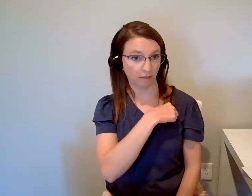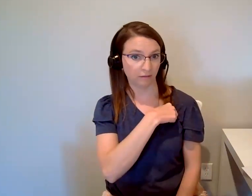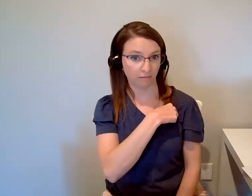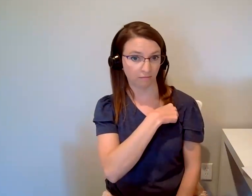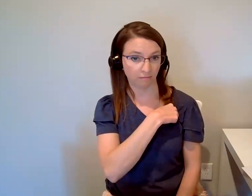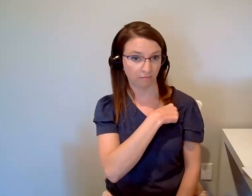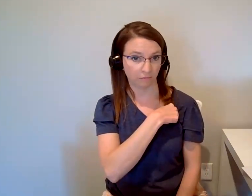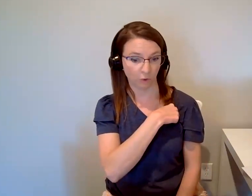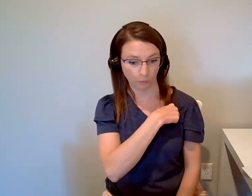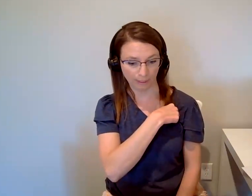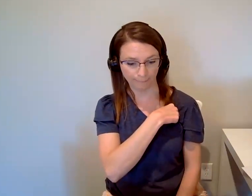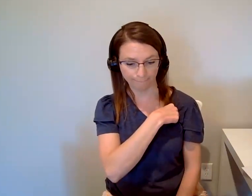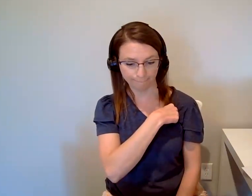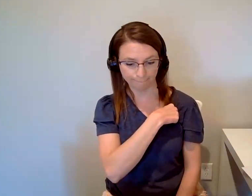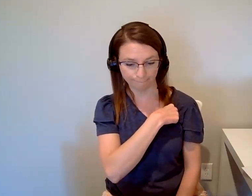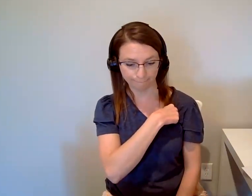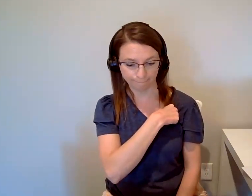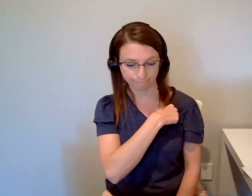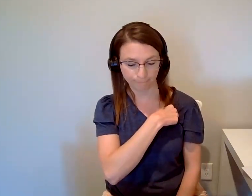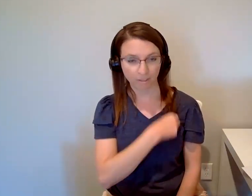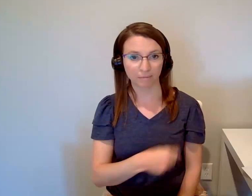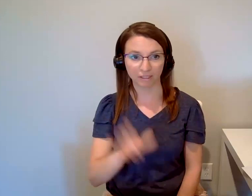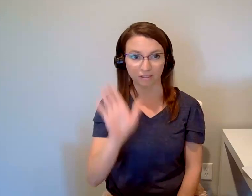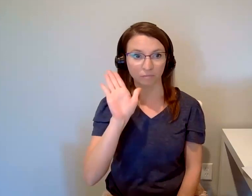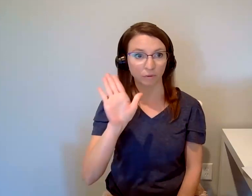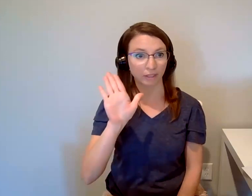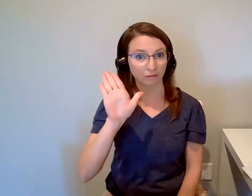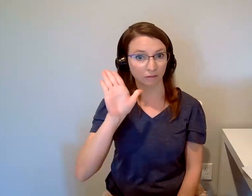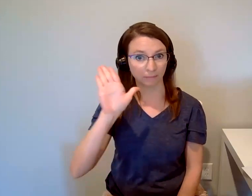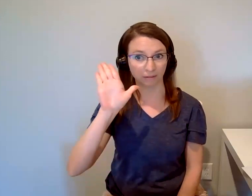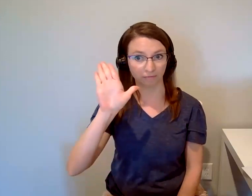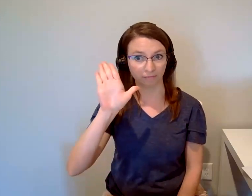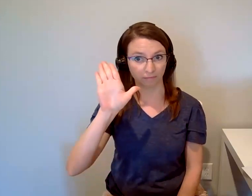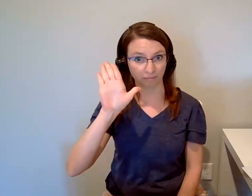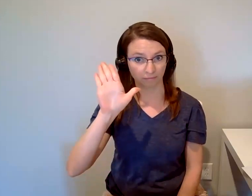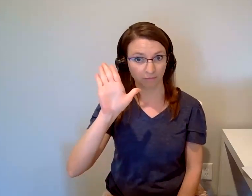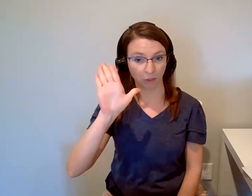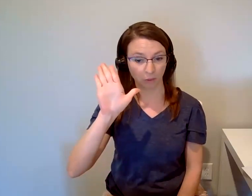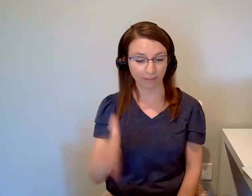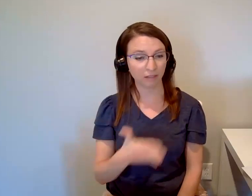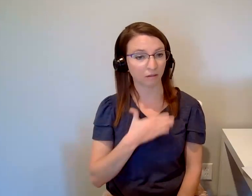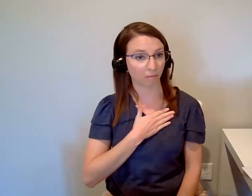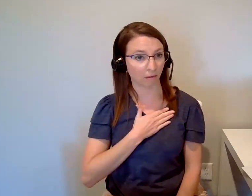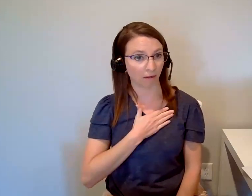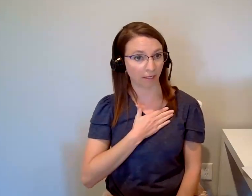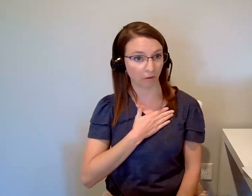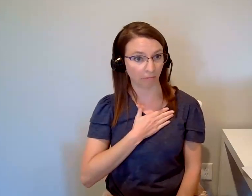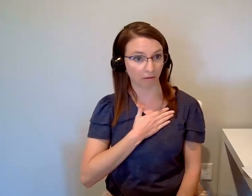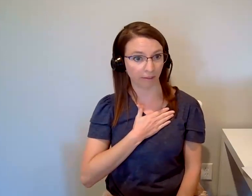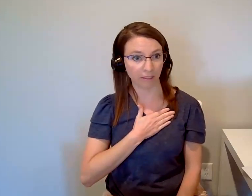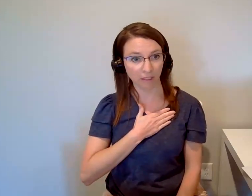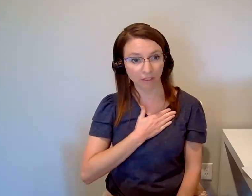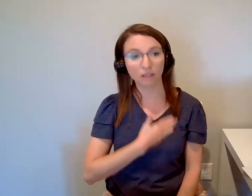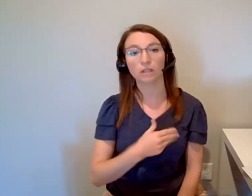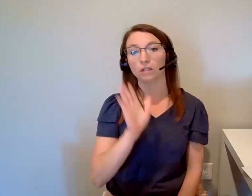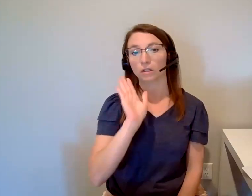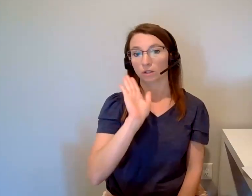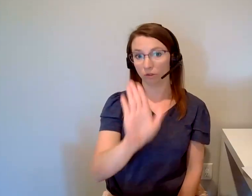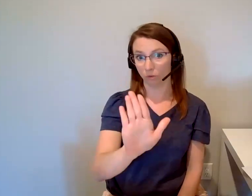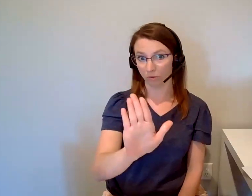us, or we. Possessive pronouns are going to be open B. So my or mine,